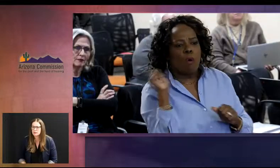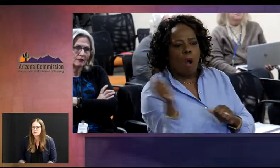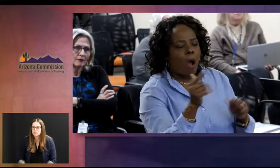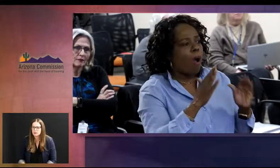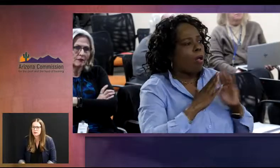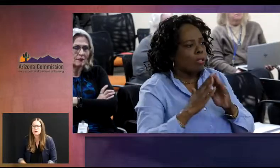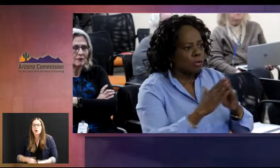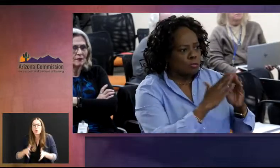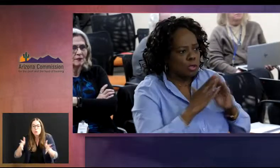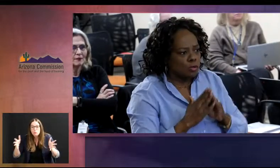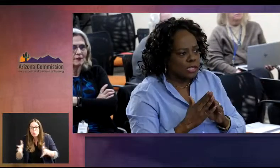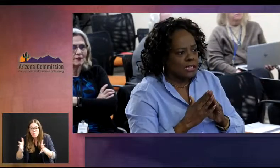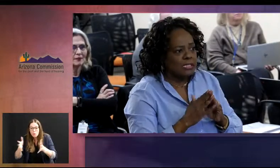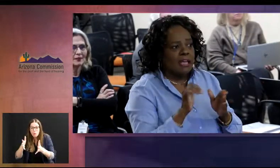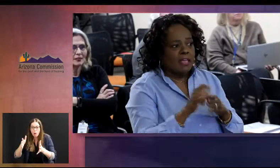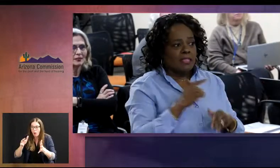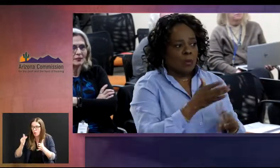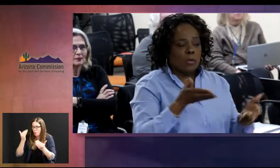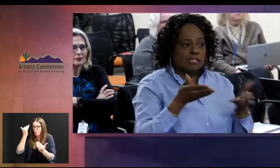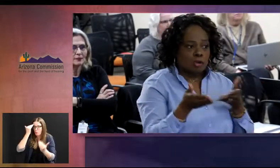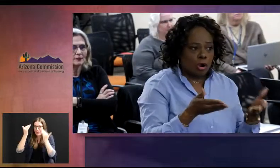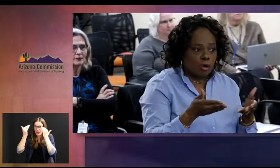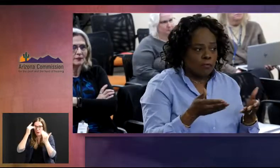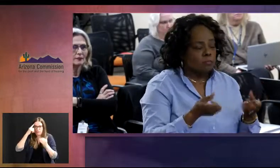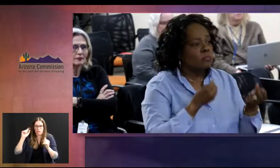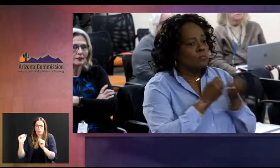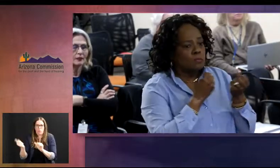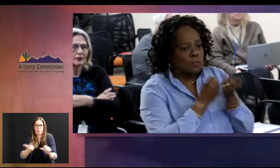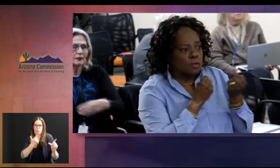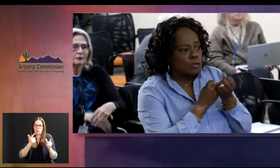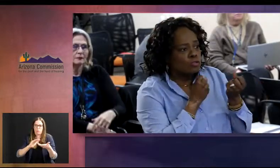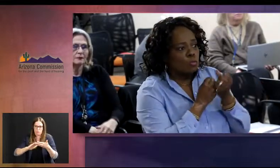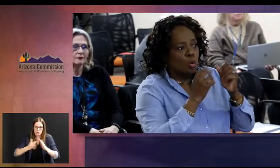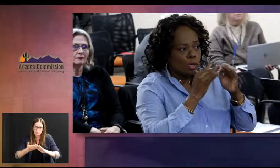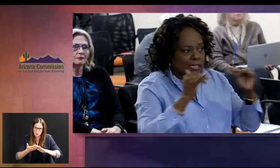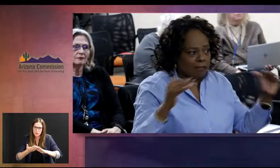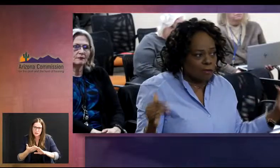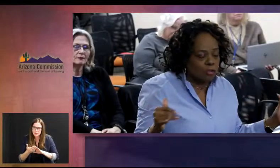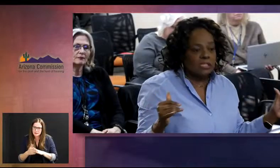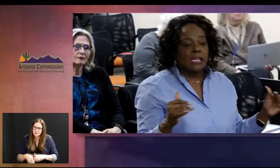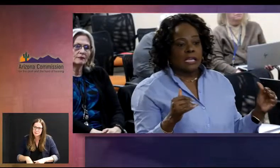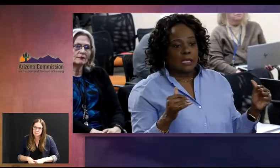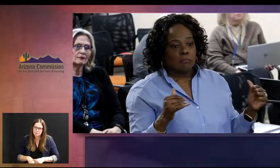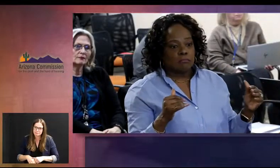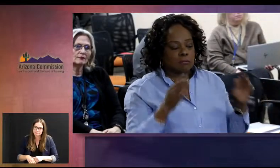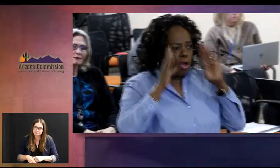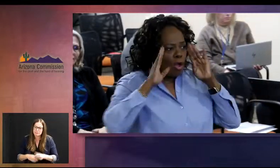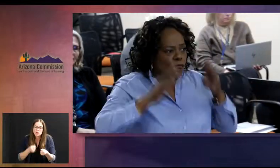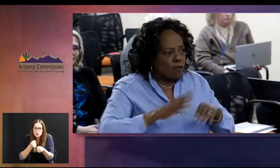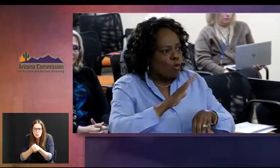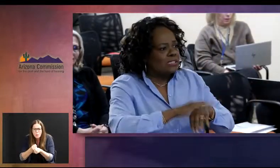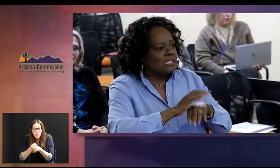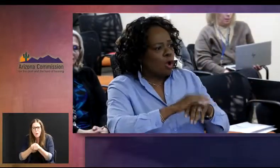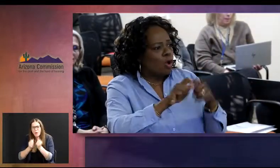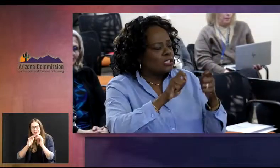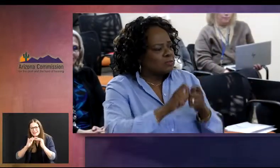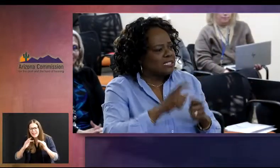Promoting awareness for all communities that we serve. Supporting diversity,